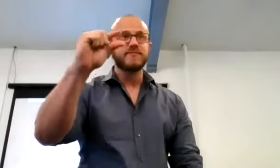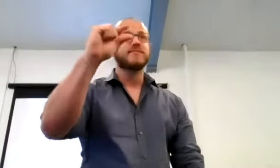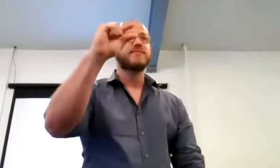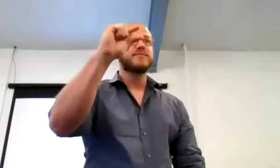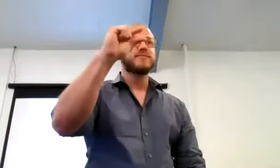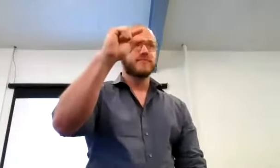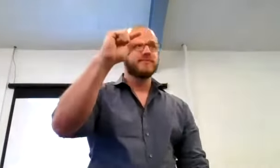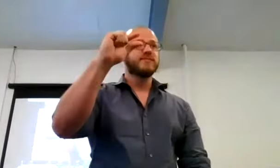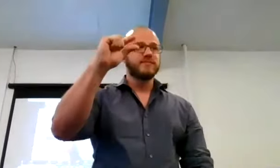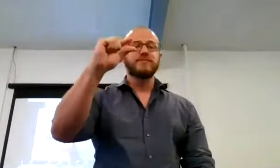G.